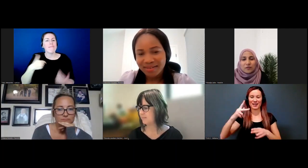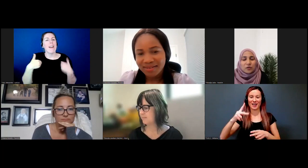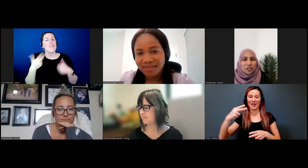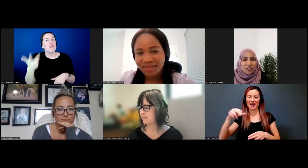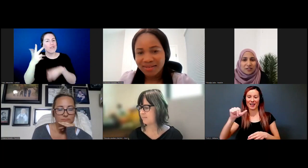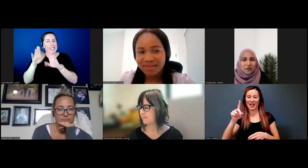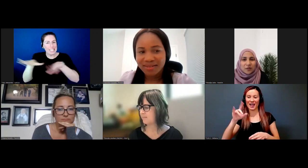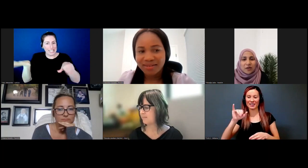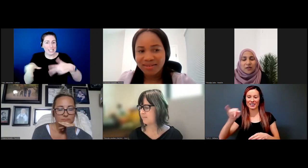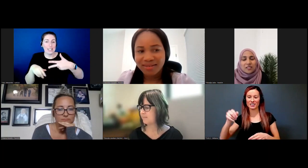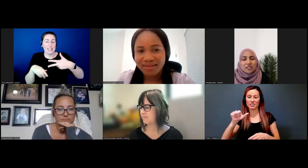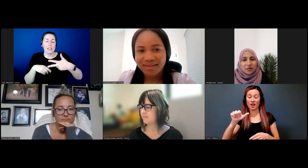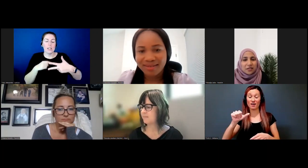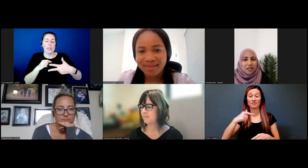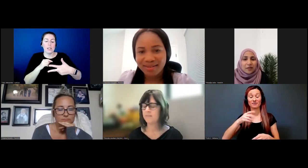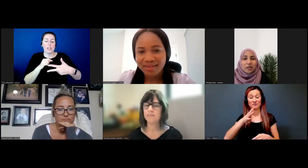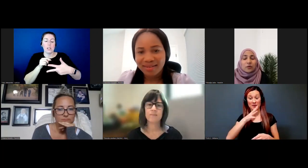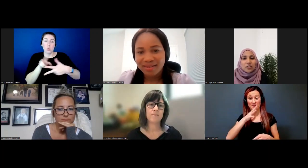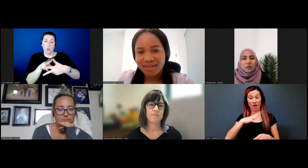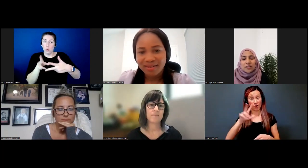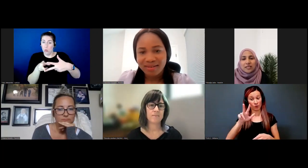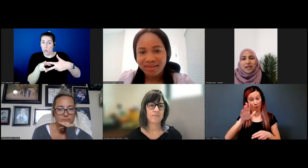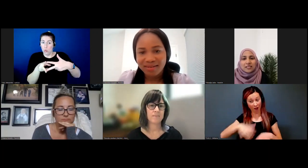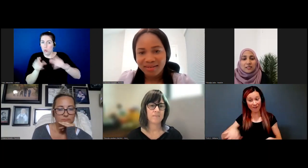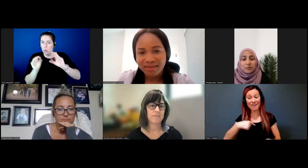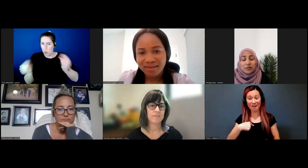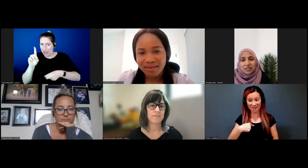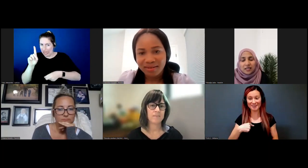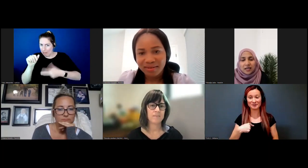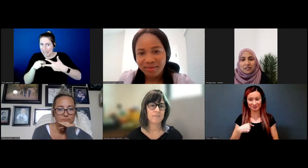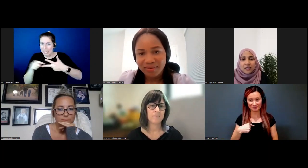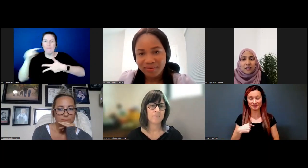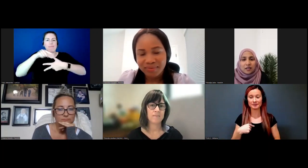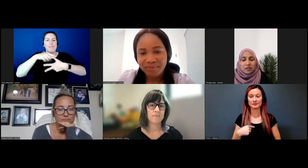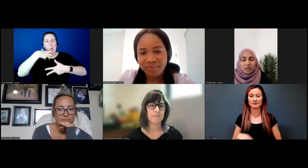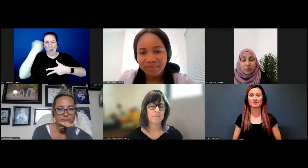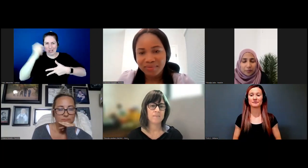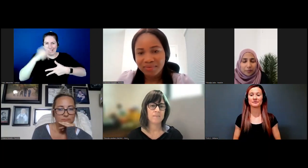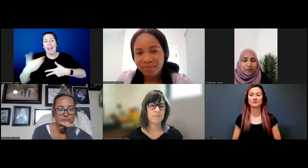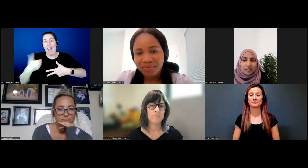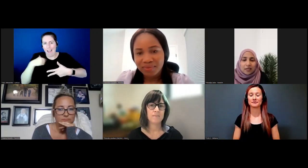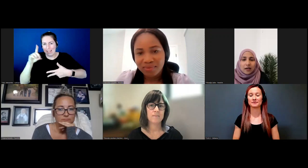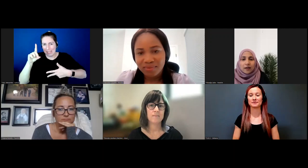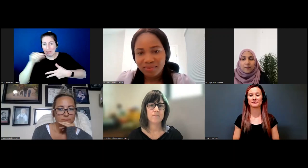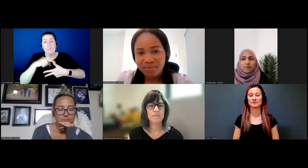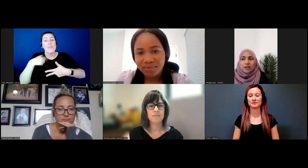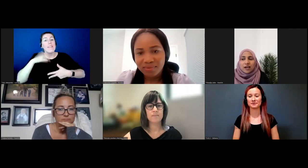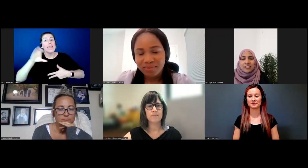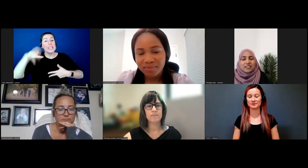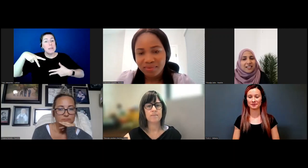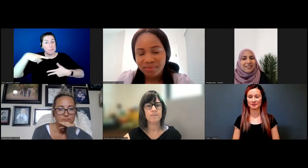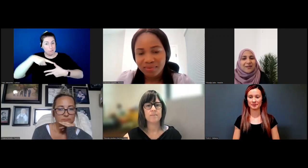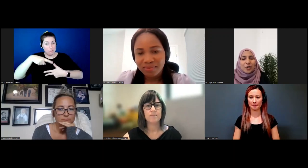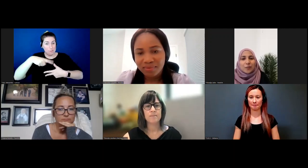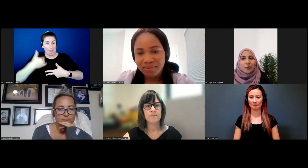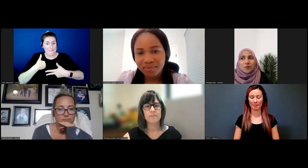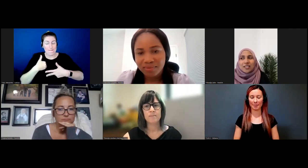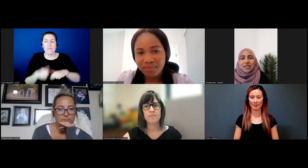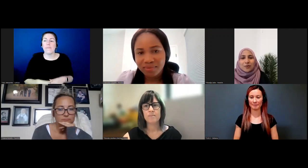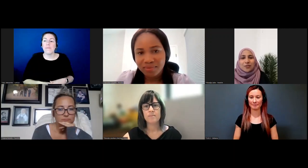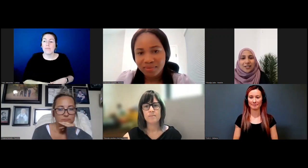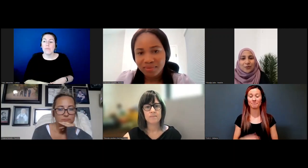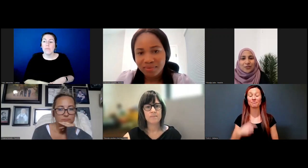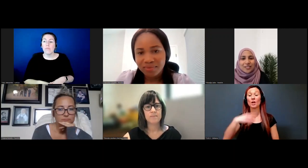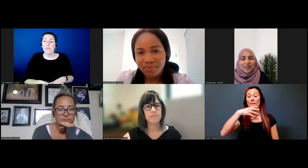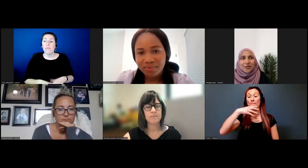So I have 2 children without a disability, and my oldest one, he has a disability. He has cerebral palsy. I didn't have any problems when it